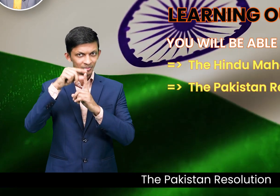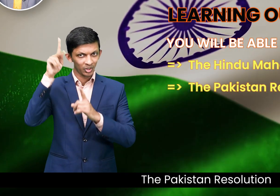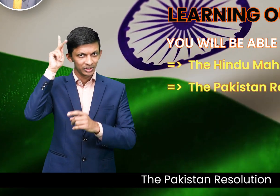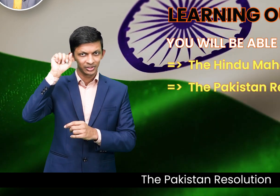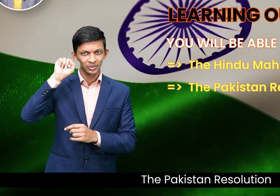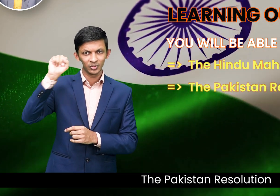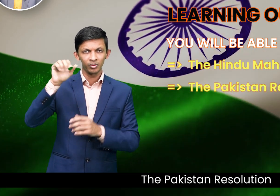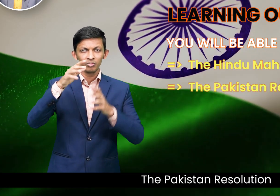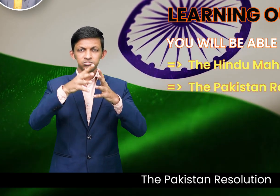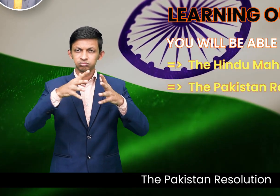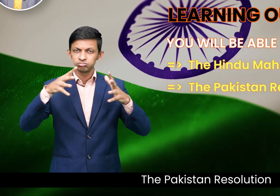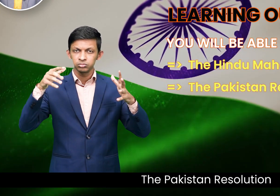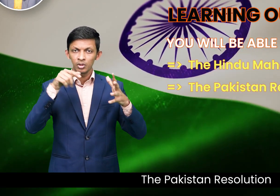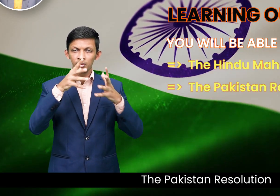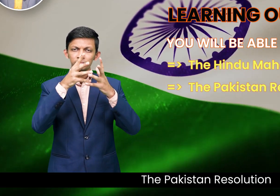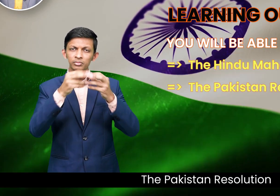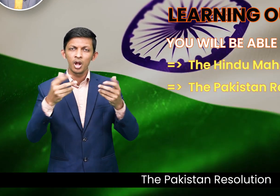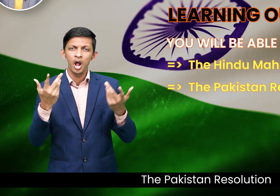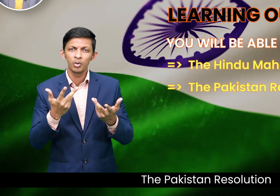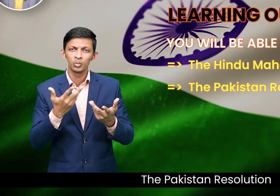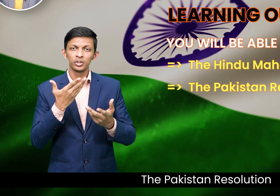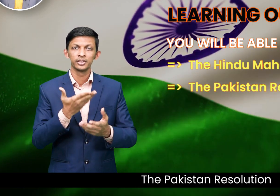the Pakistan Resolution,